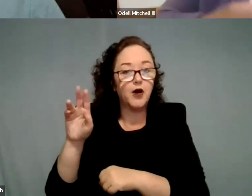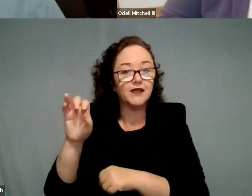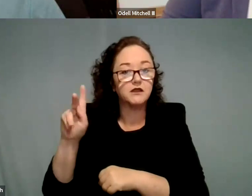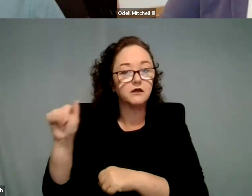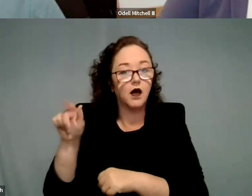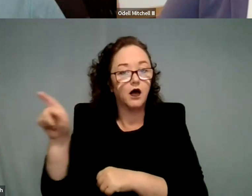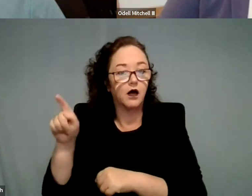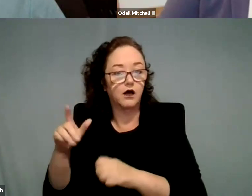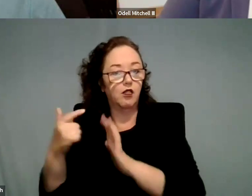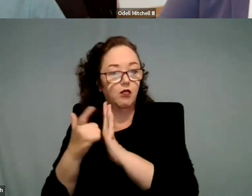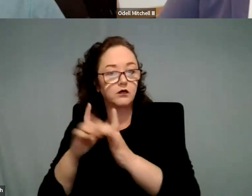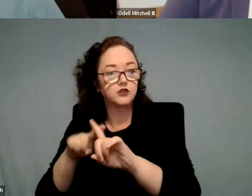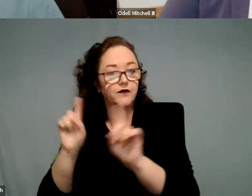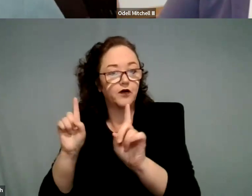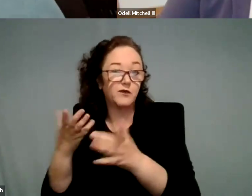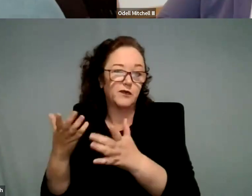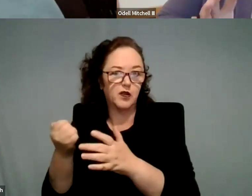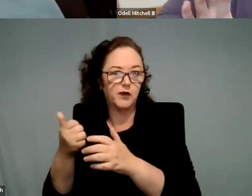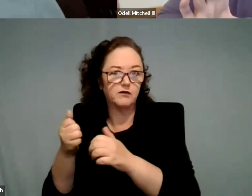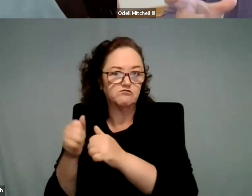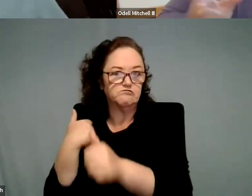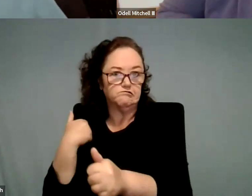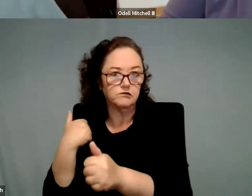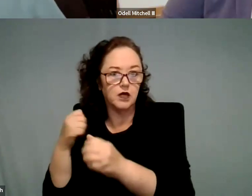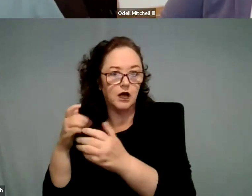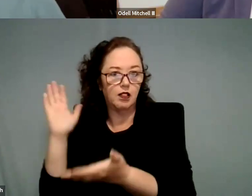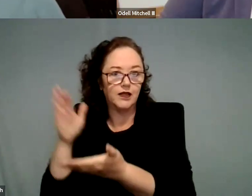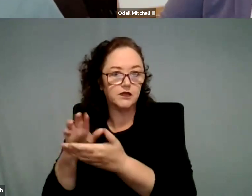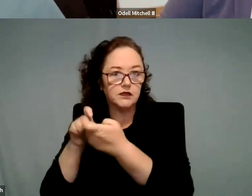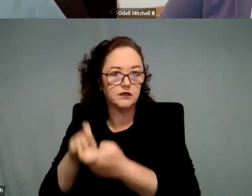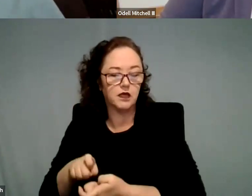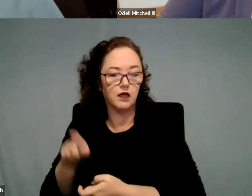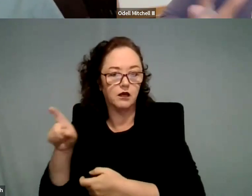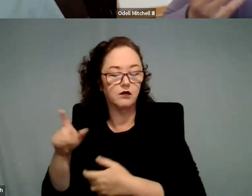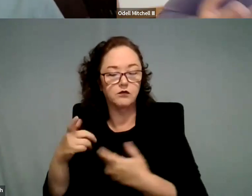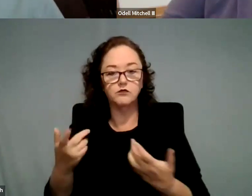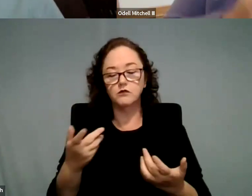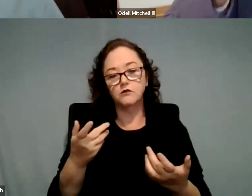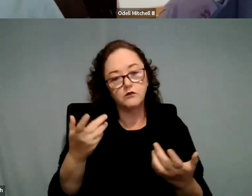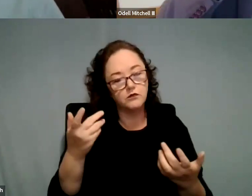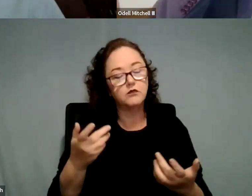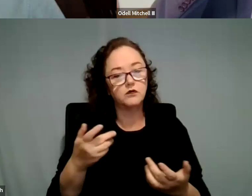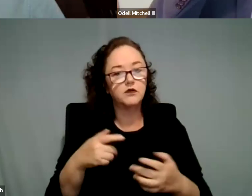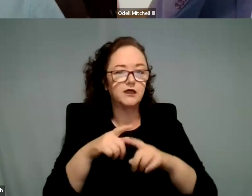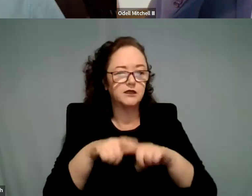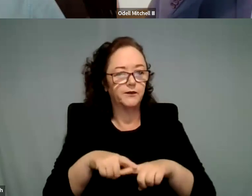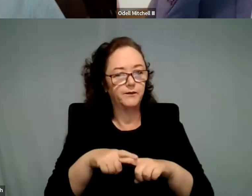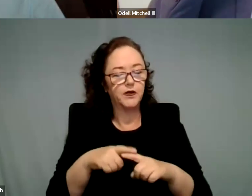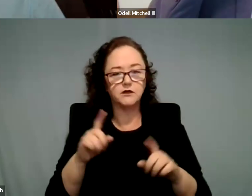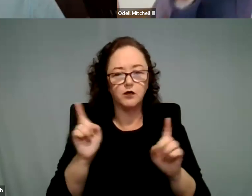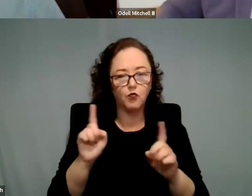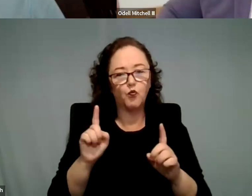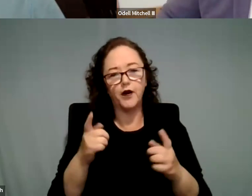And so you do want those to be pretty more geared towards the specific jurisdiction from a contract standpoint.